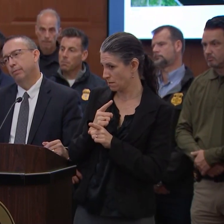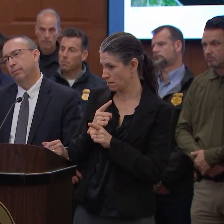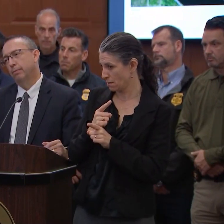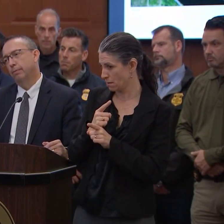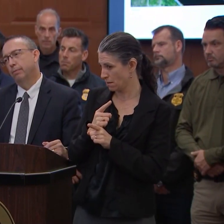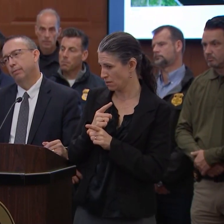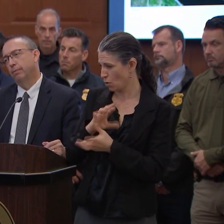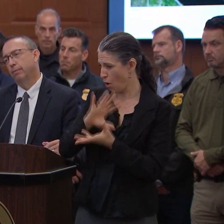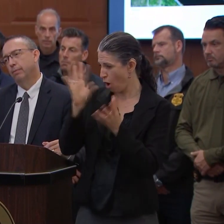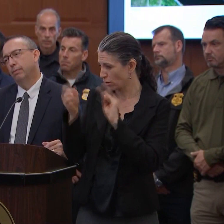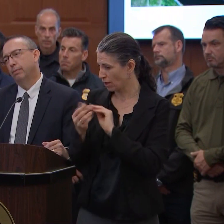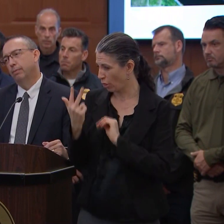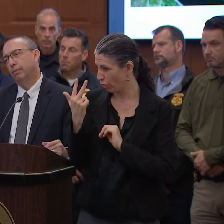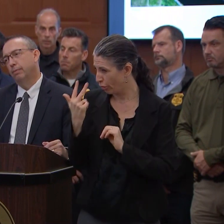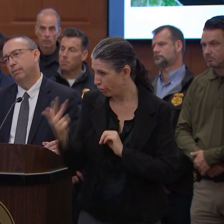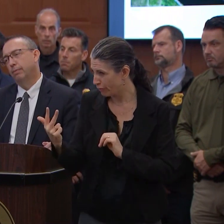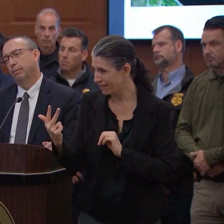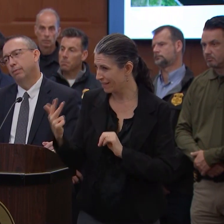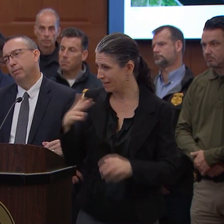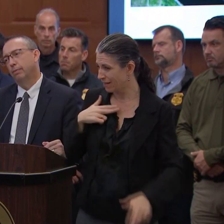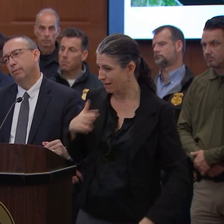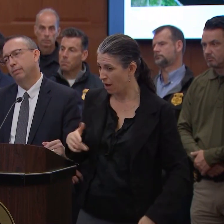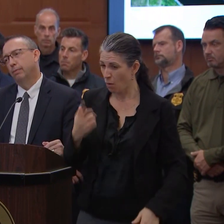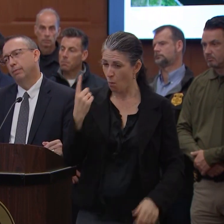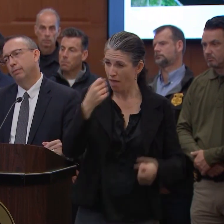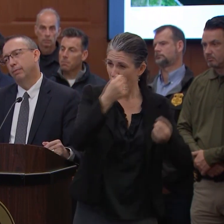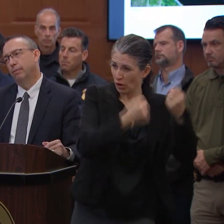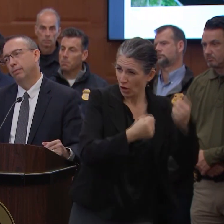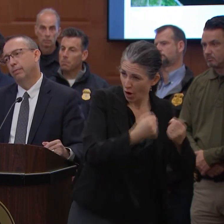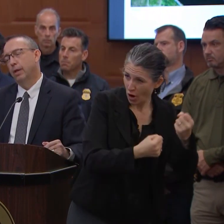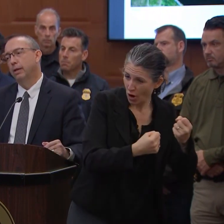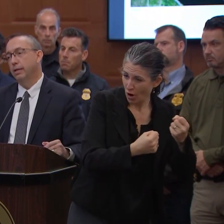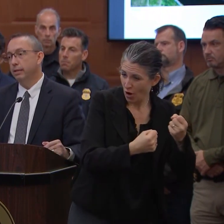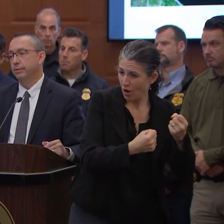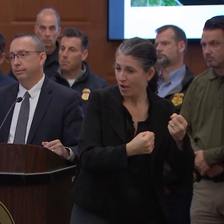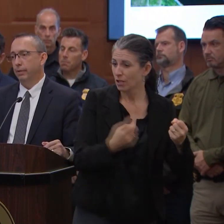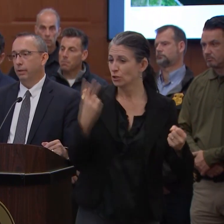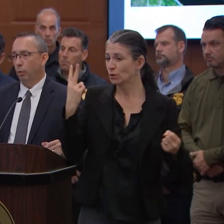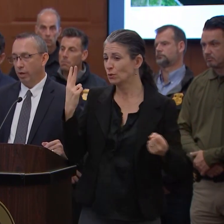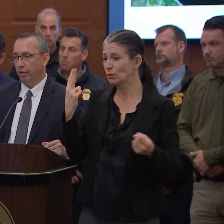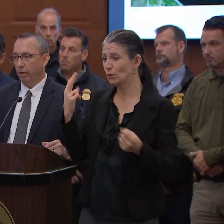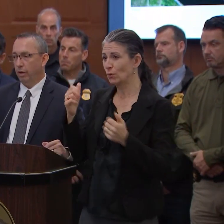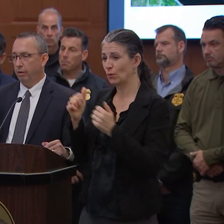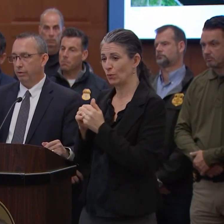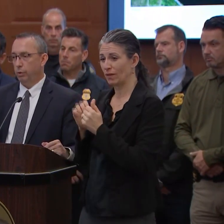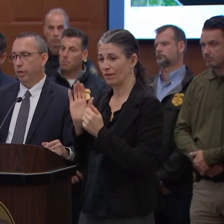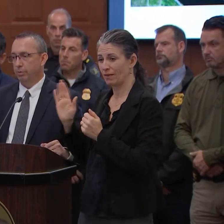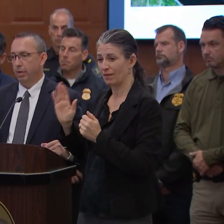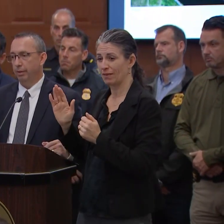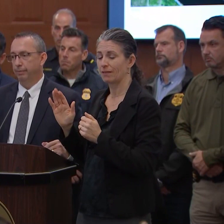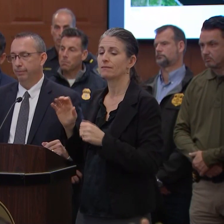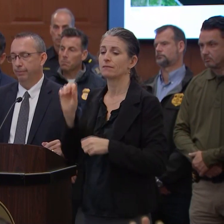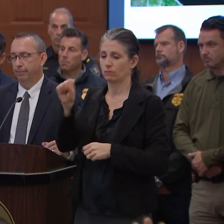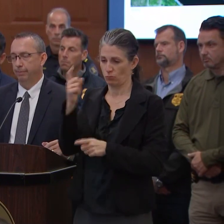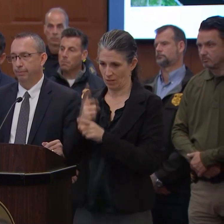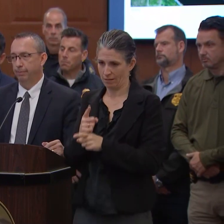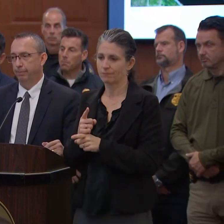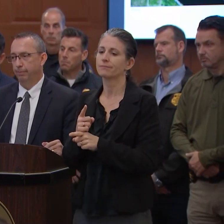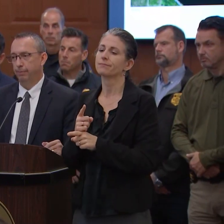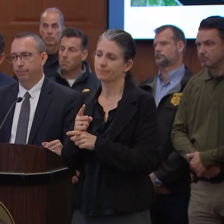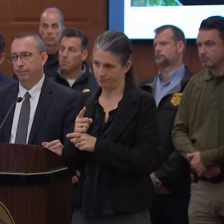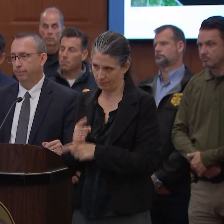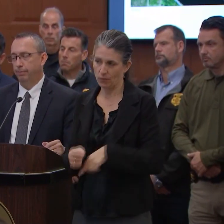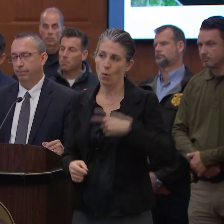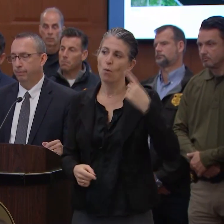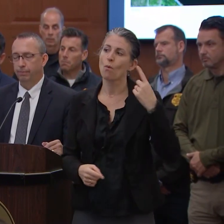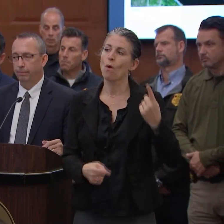on his person, one found in the car and then 2 on his body? Yes. 1 in the car, 2 on his body. And can you give us any